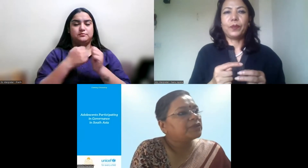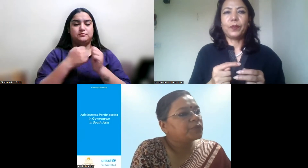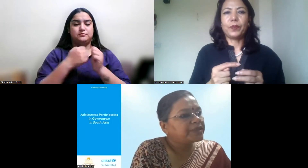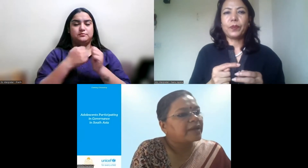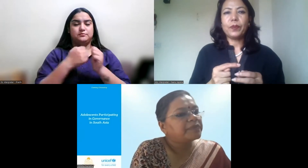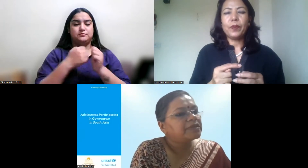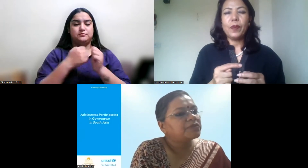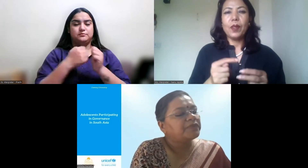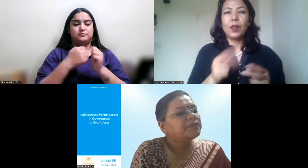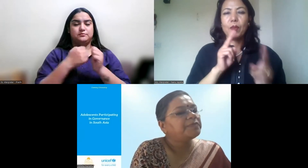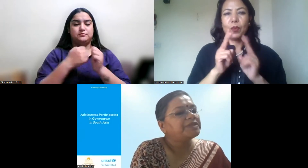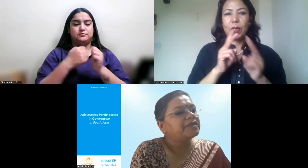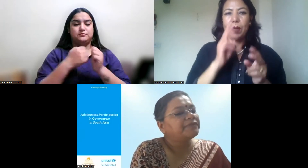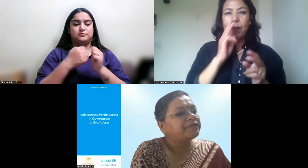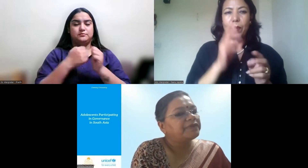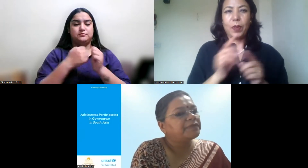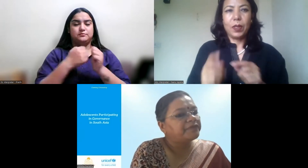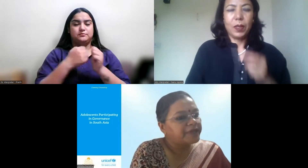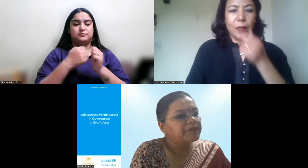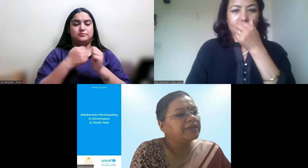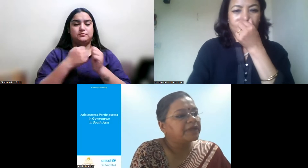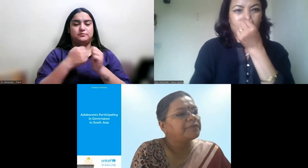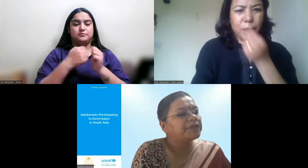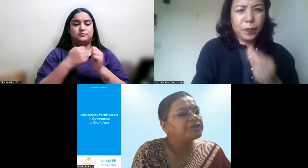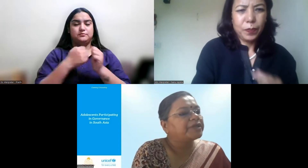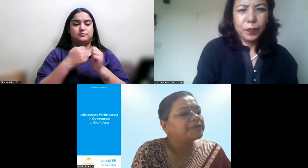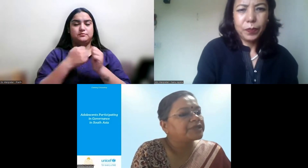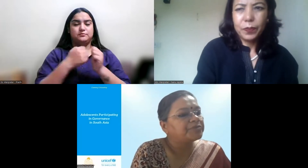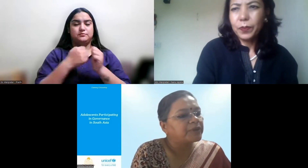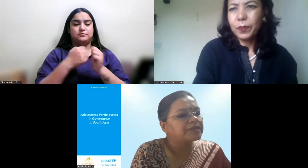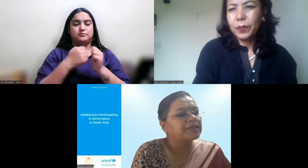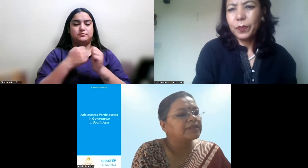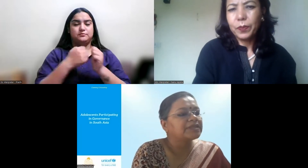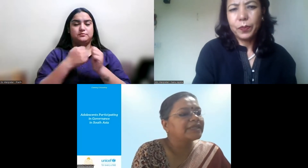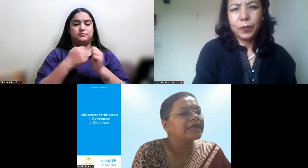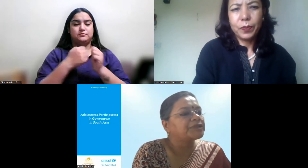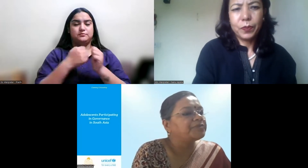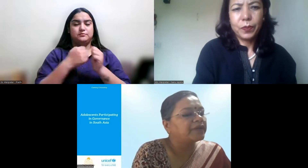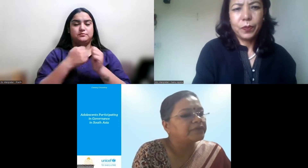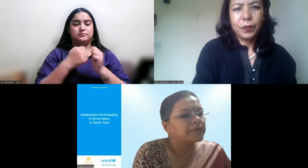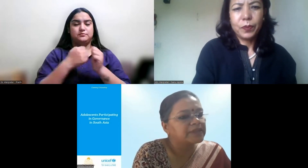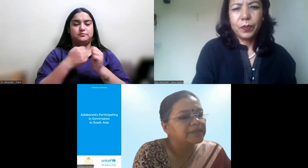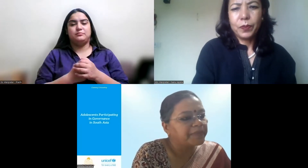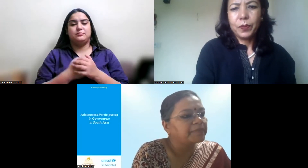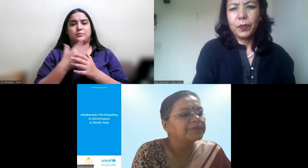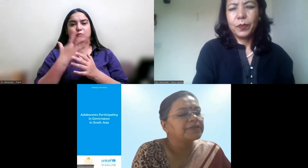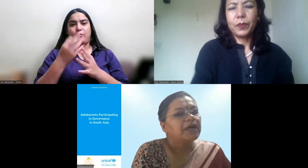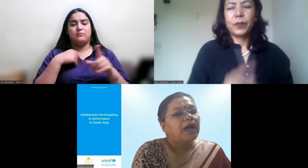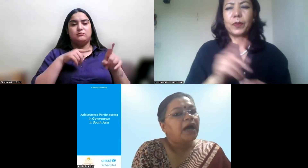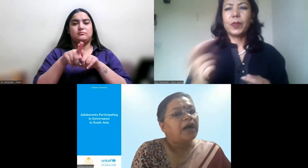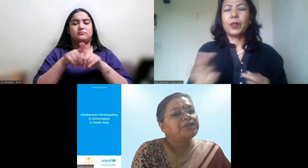with two examples. When we were framing the Madhya Pradesh Child Protection Policy and the State Action Plan for Adolescent